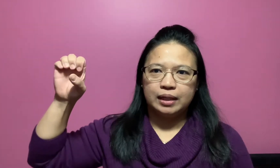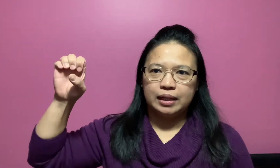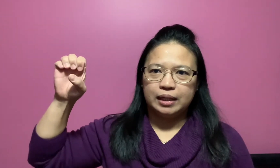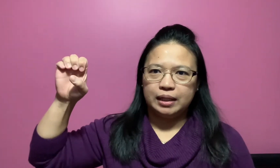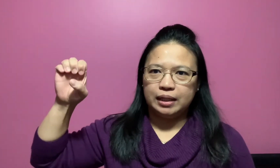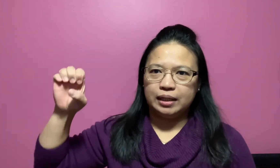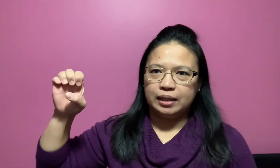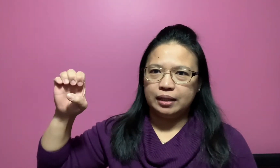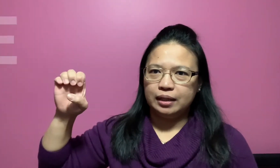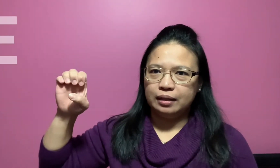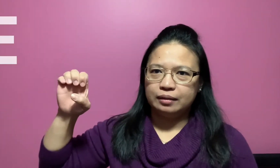E.